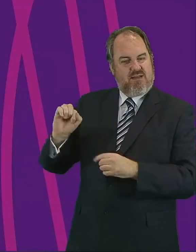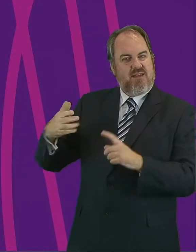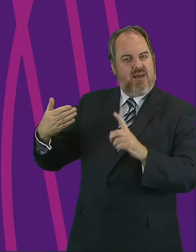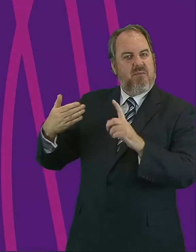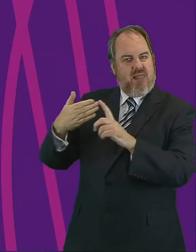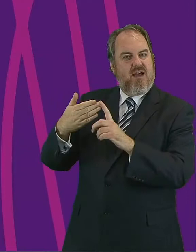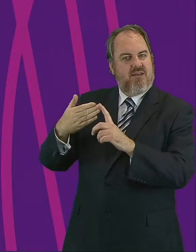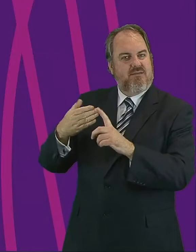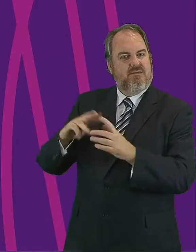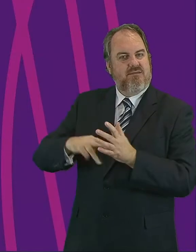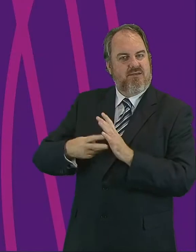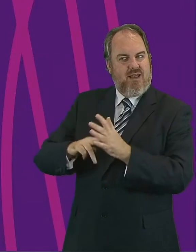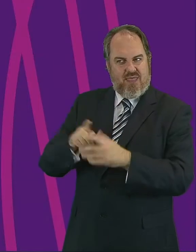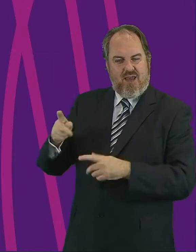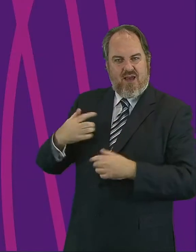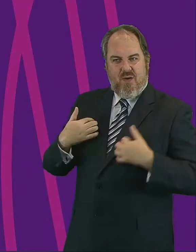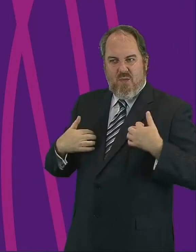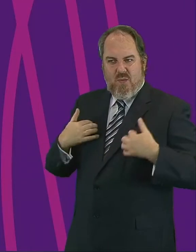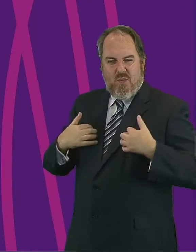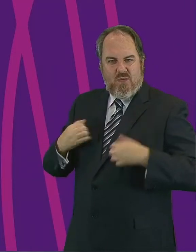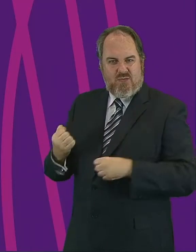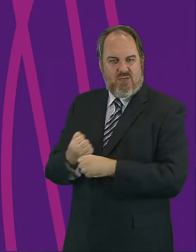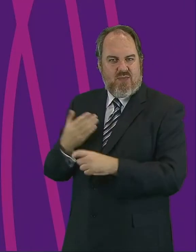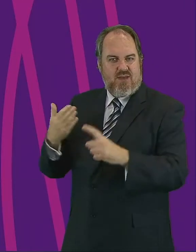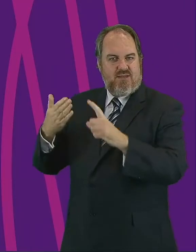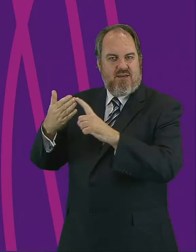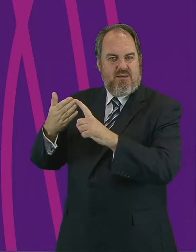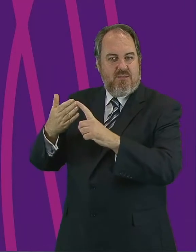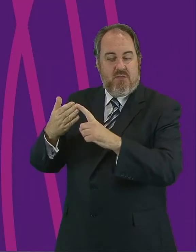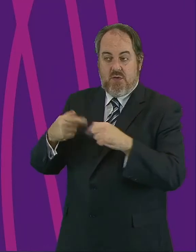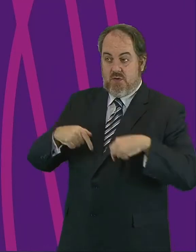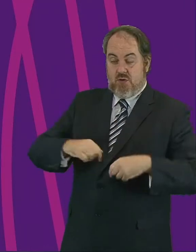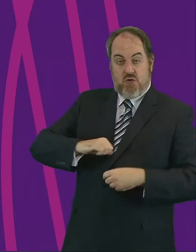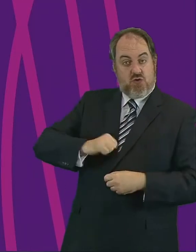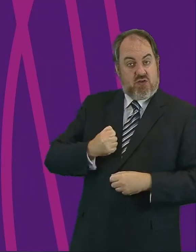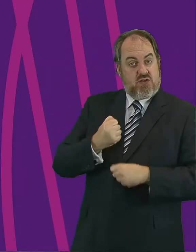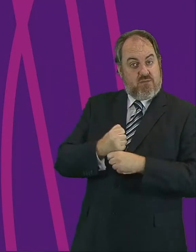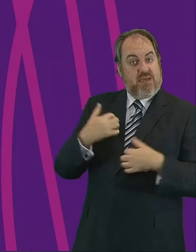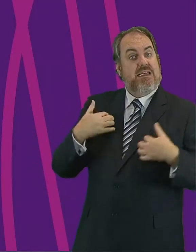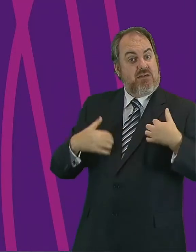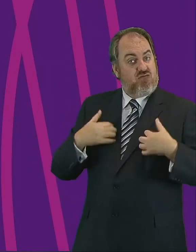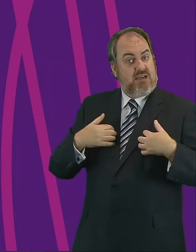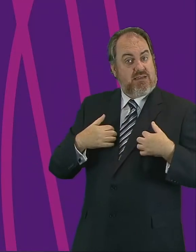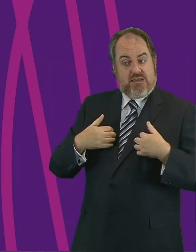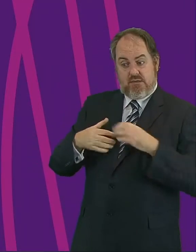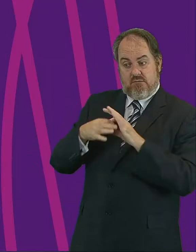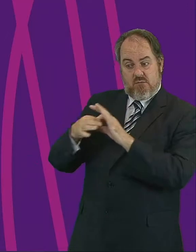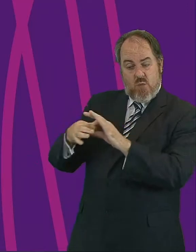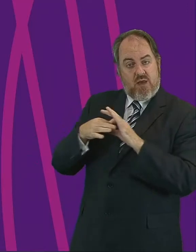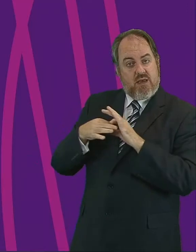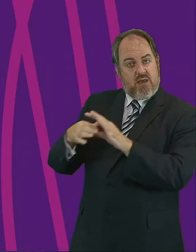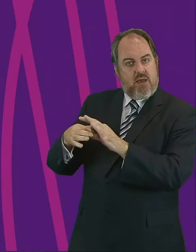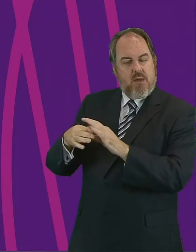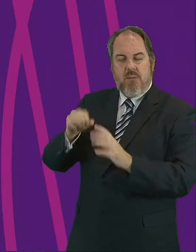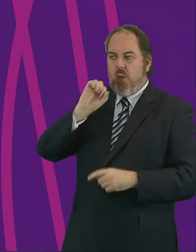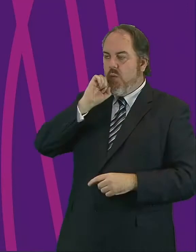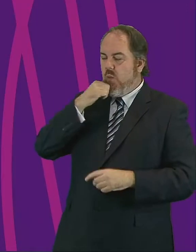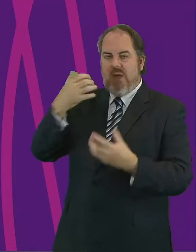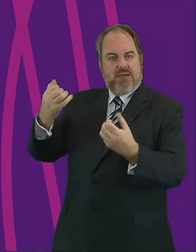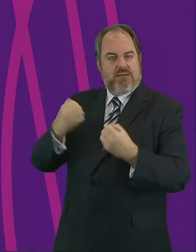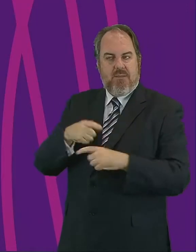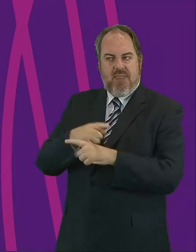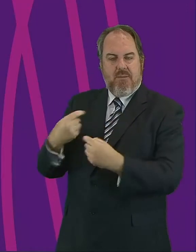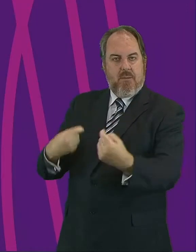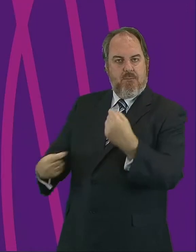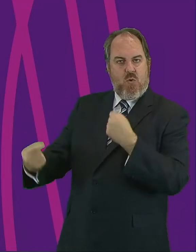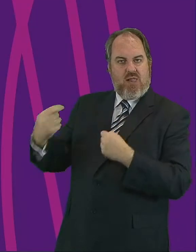is being pursued with vigour. The Scottish Government is committed to cooperation, but it will not be bullied. There are alternatives to these